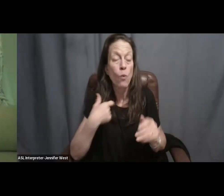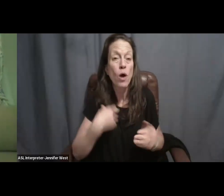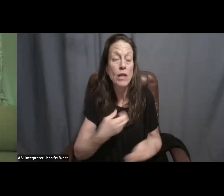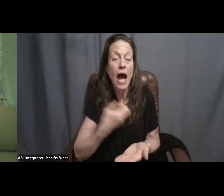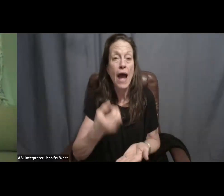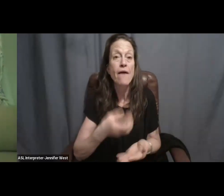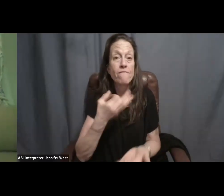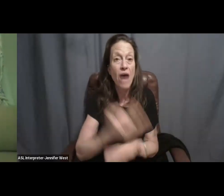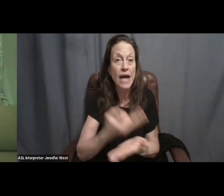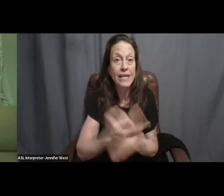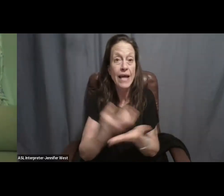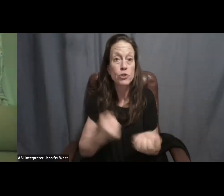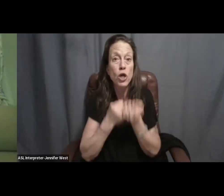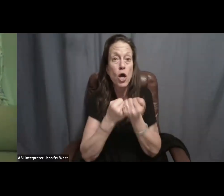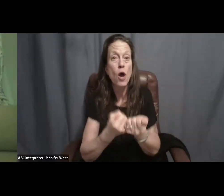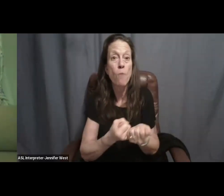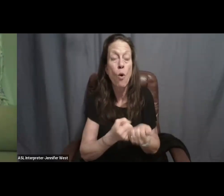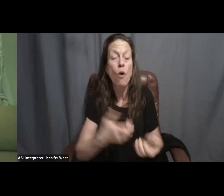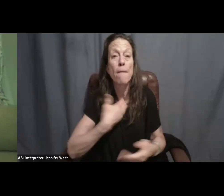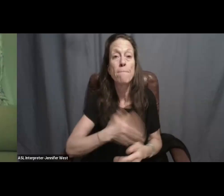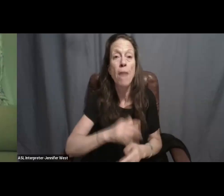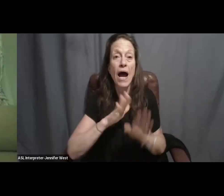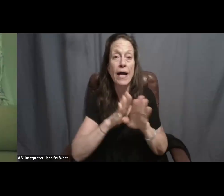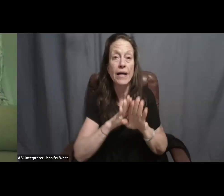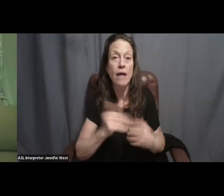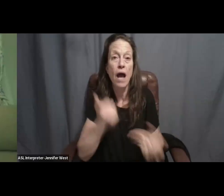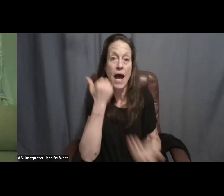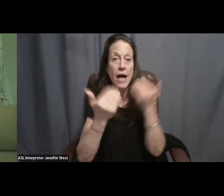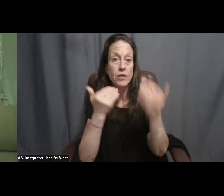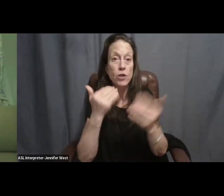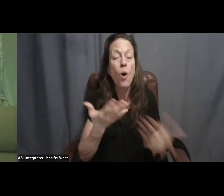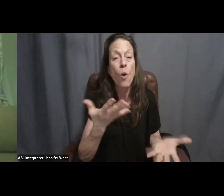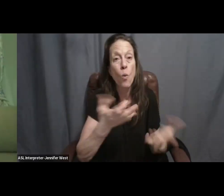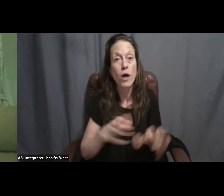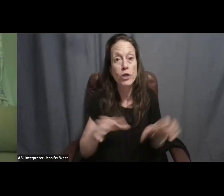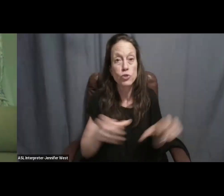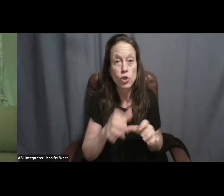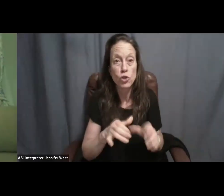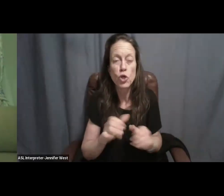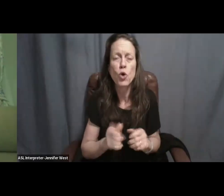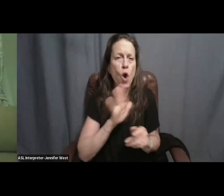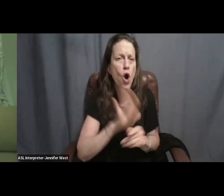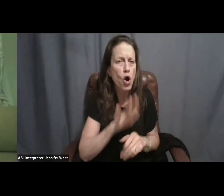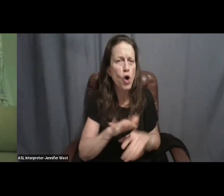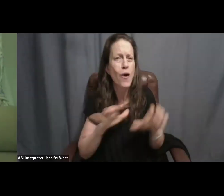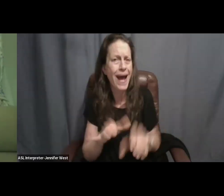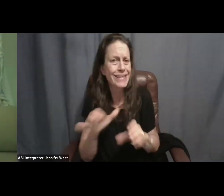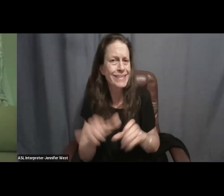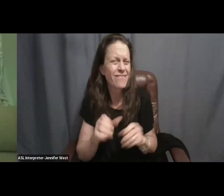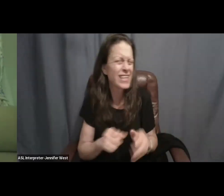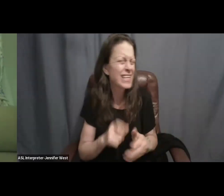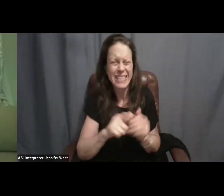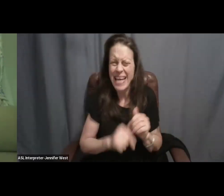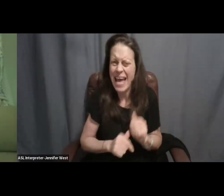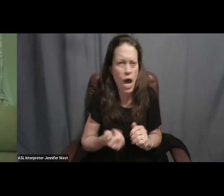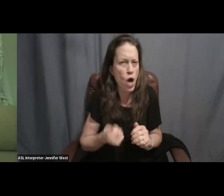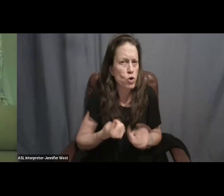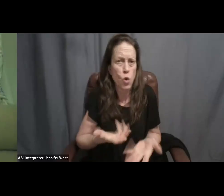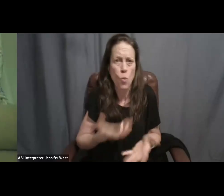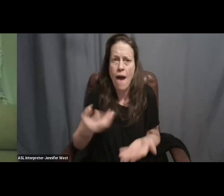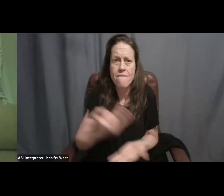the activities that my adult wants to do. For us, it's been through donations.